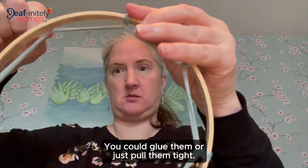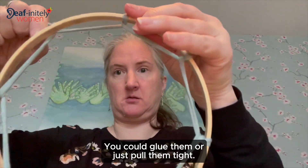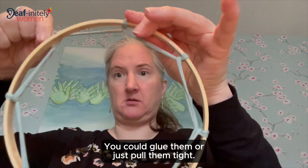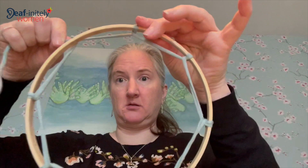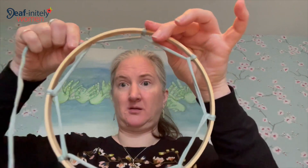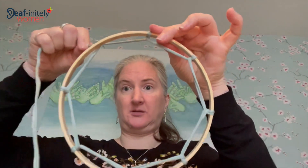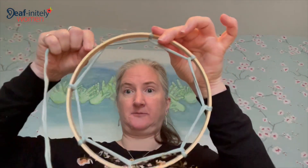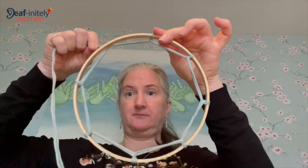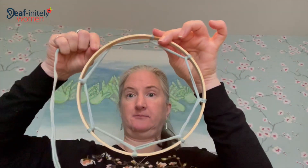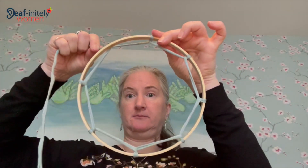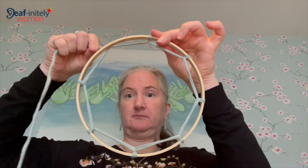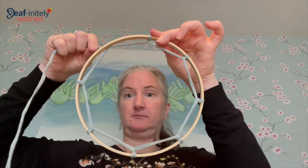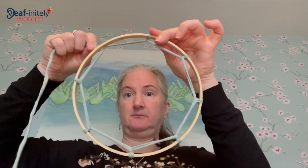tight.